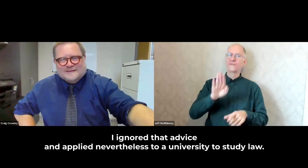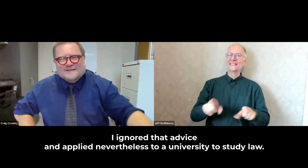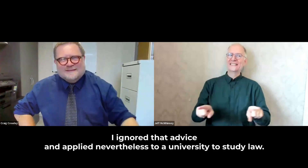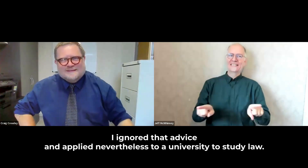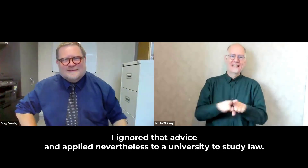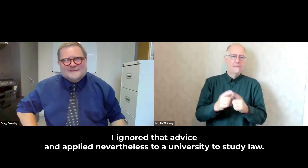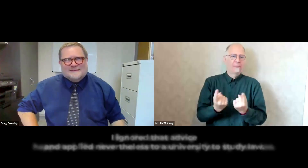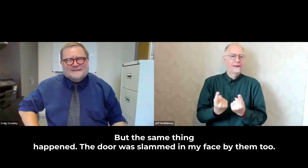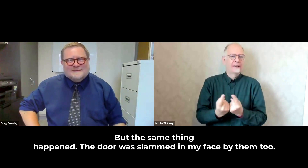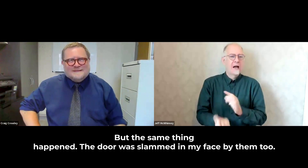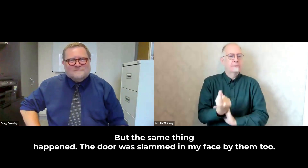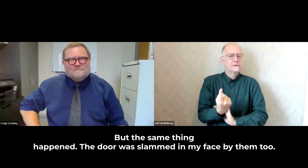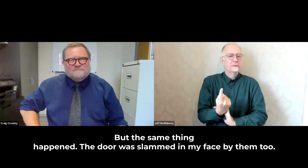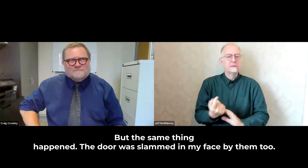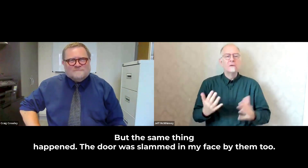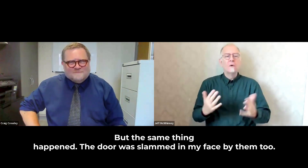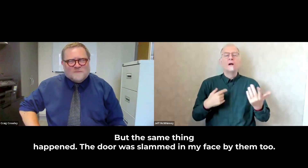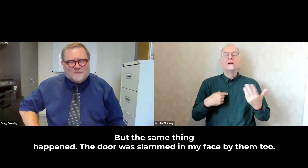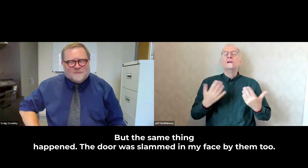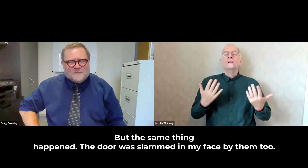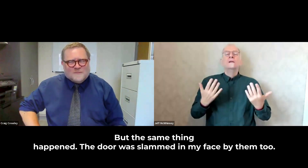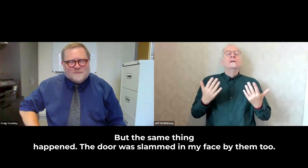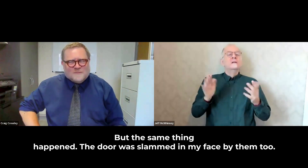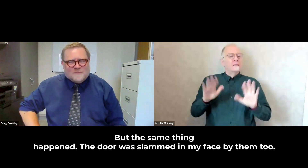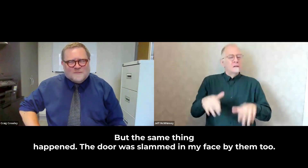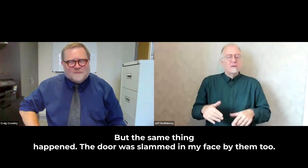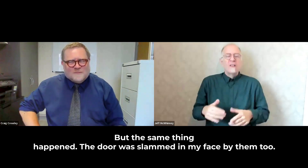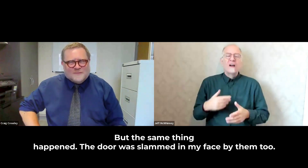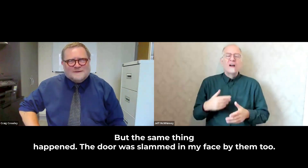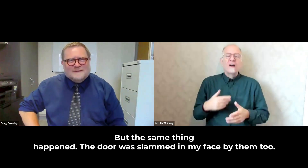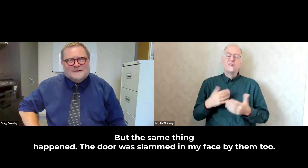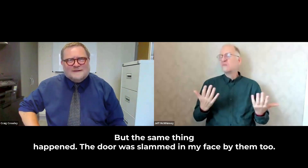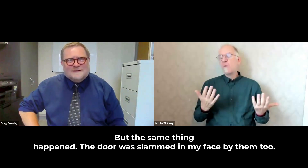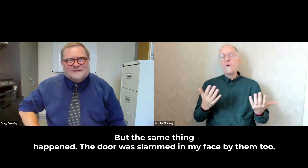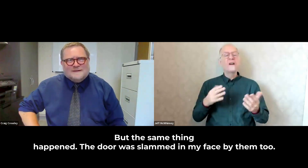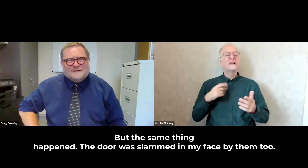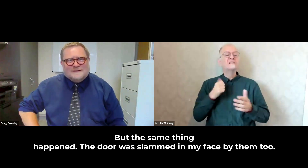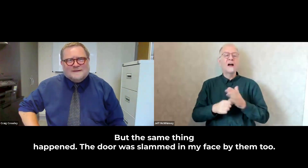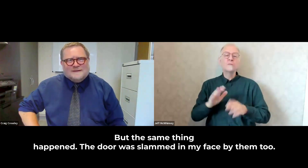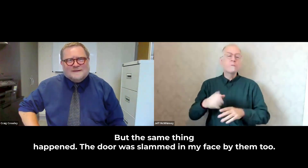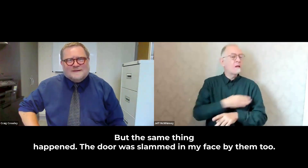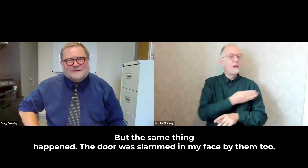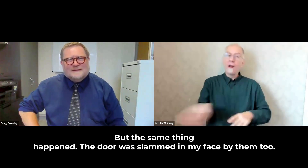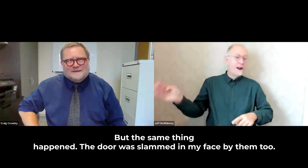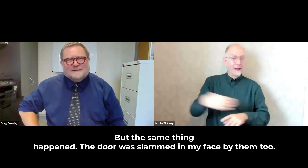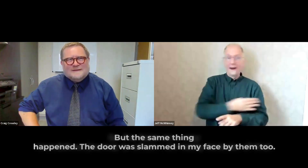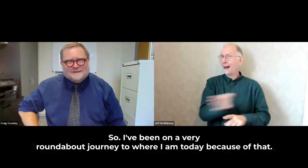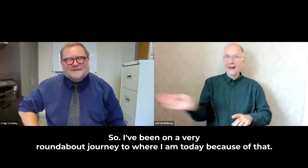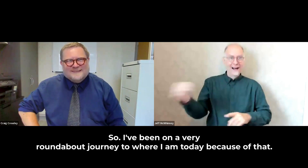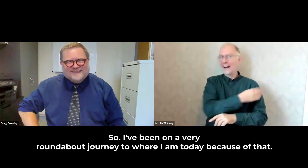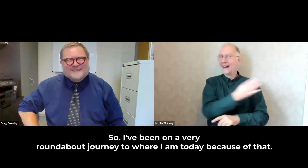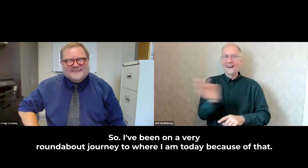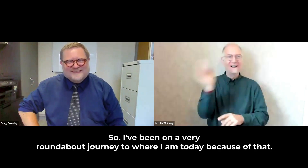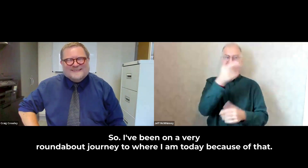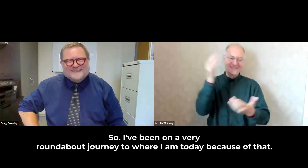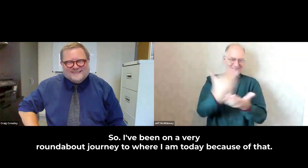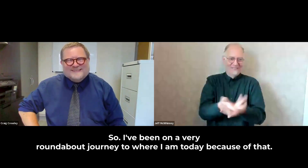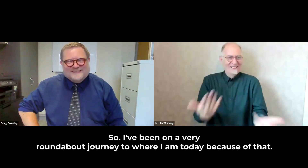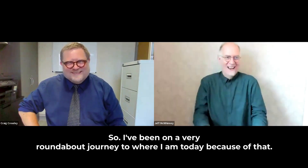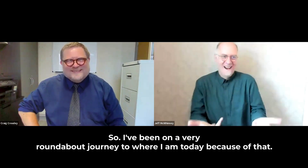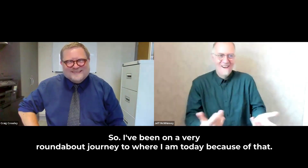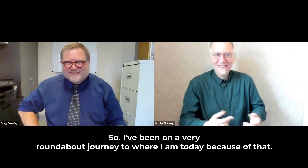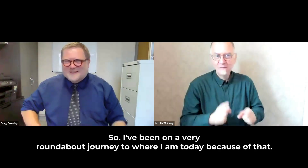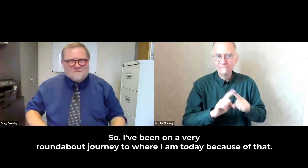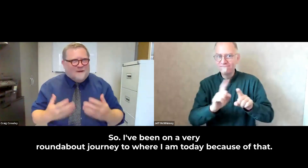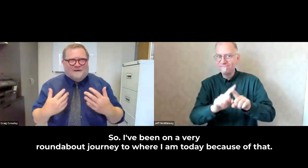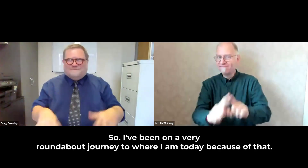study law. But the same thing happened. The door was slammed in my face by them too. So I went on a